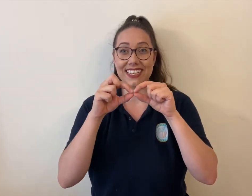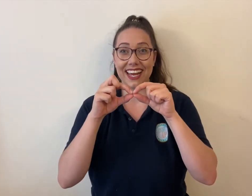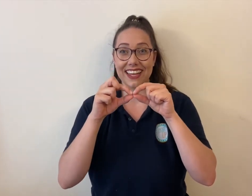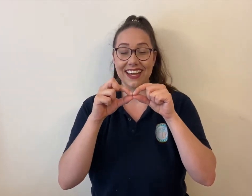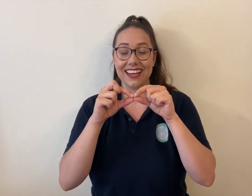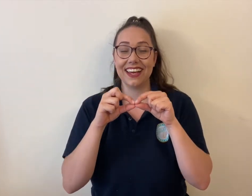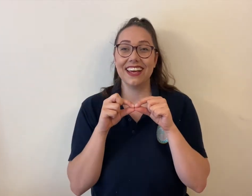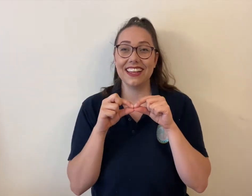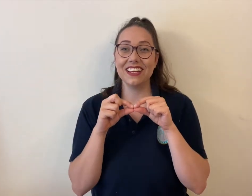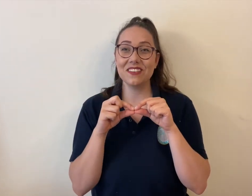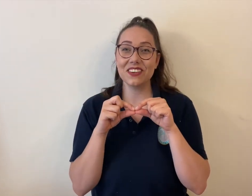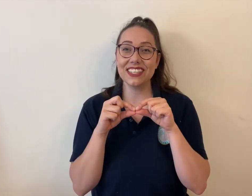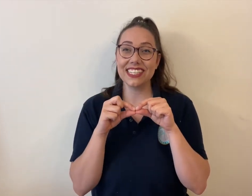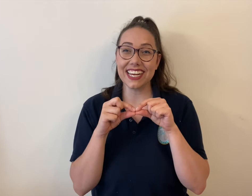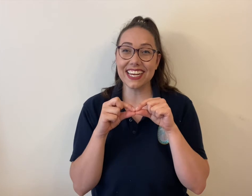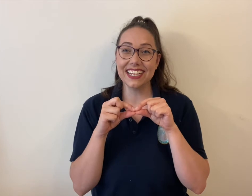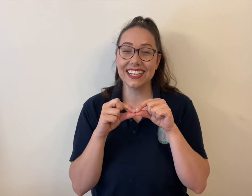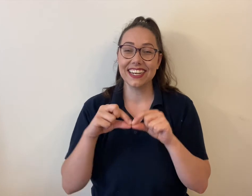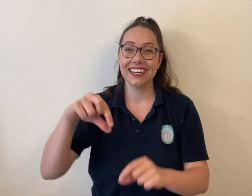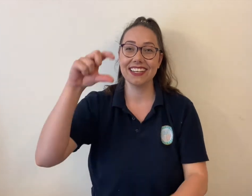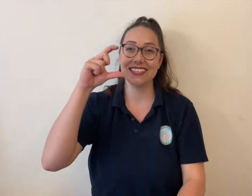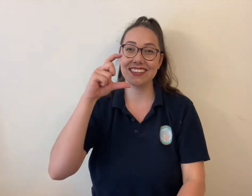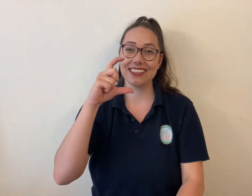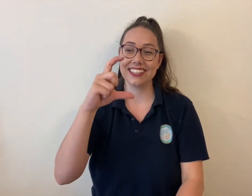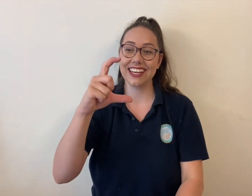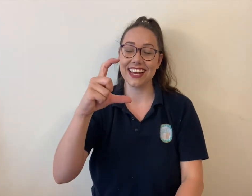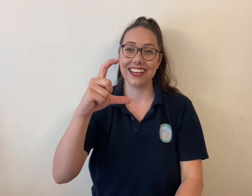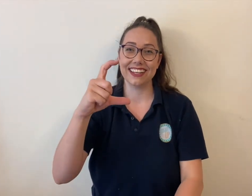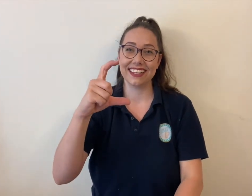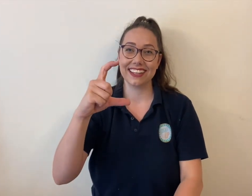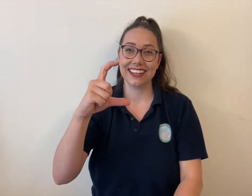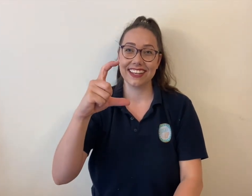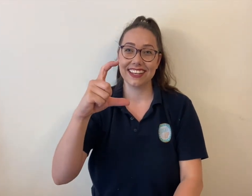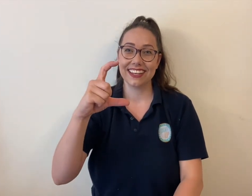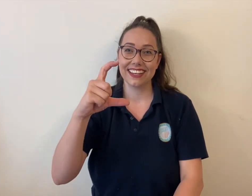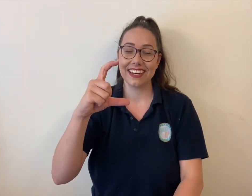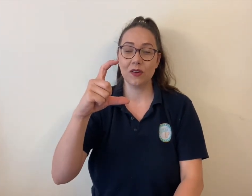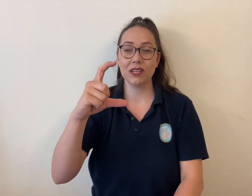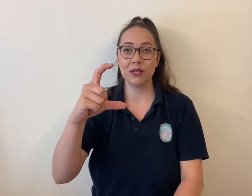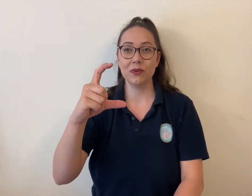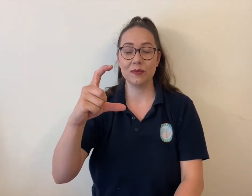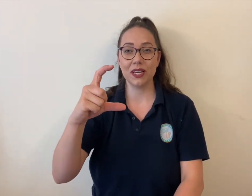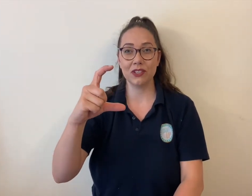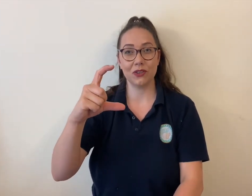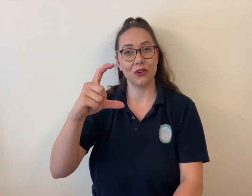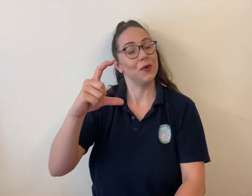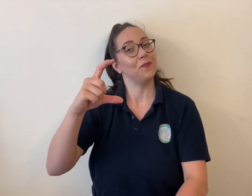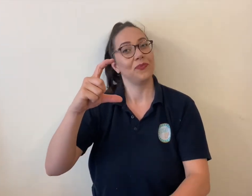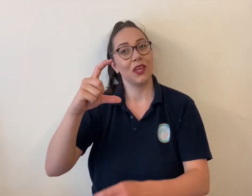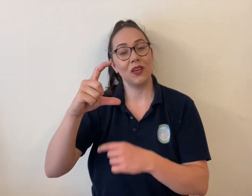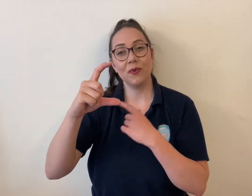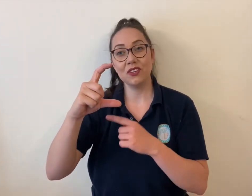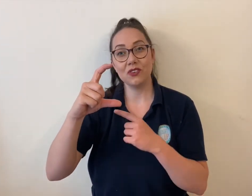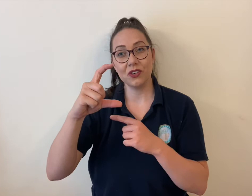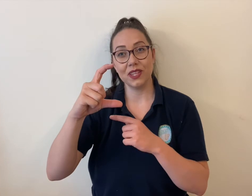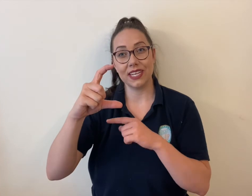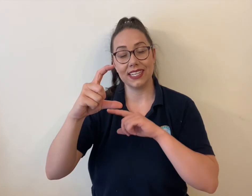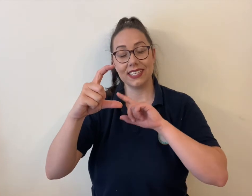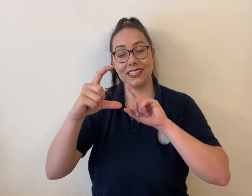together. Then you've got C, so C. Now you must always make sure that when you're doing this, it's so